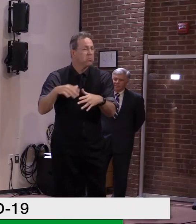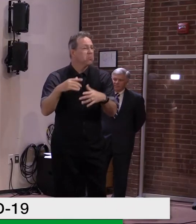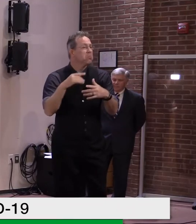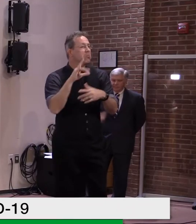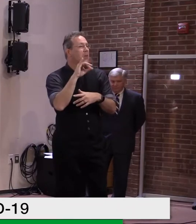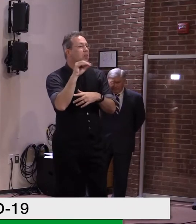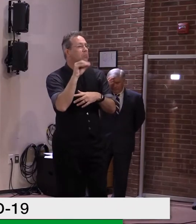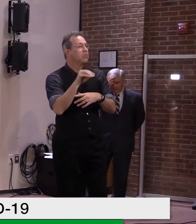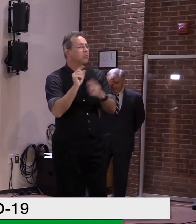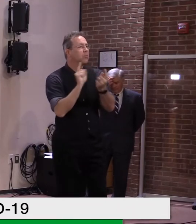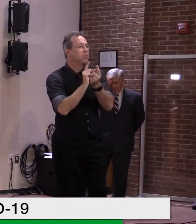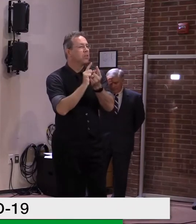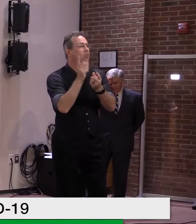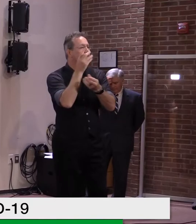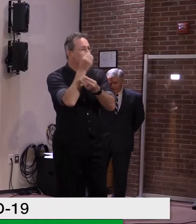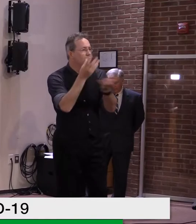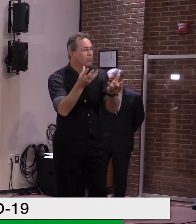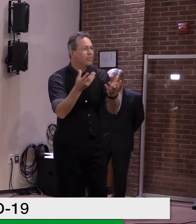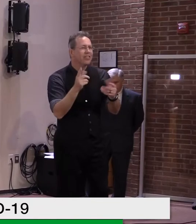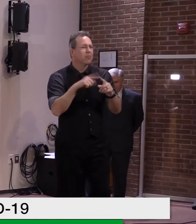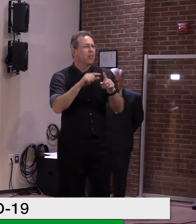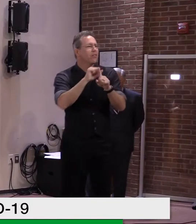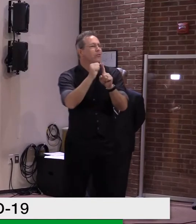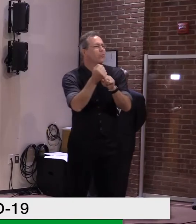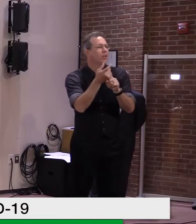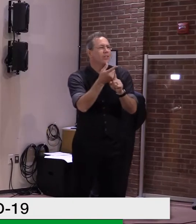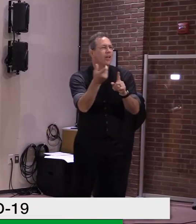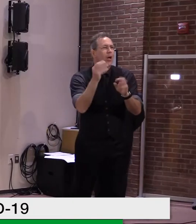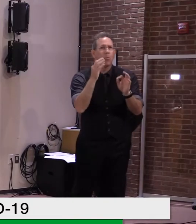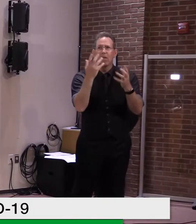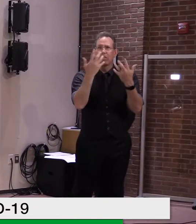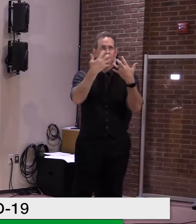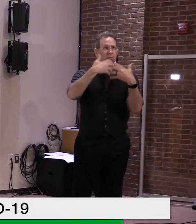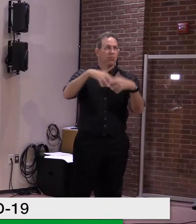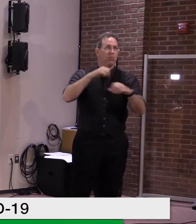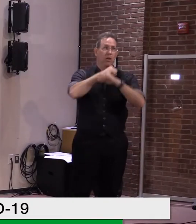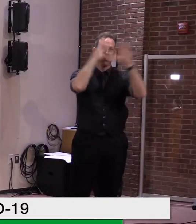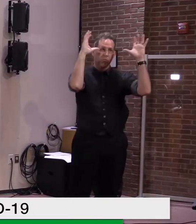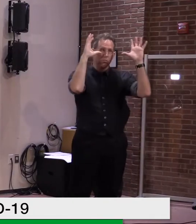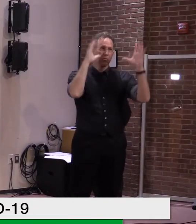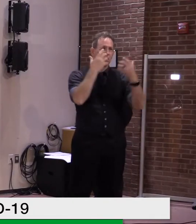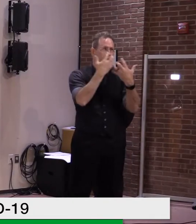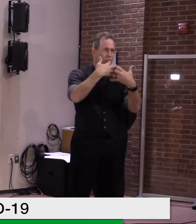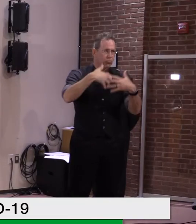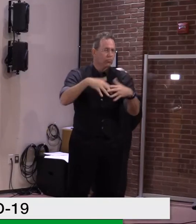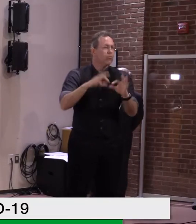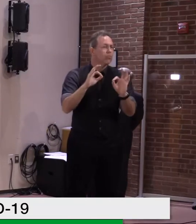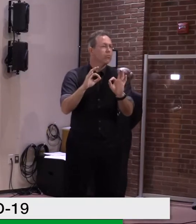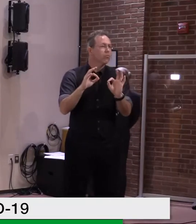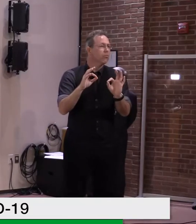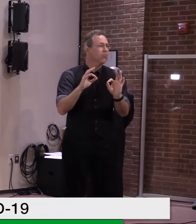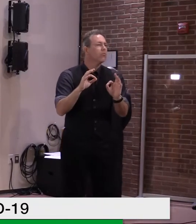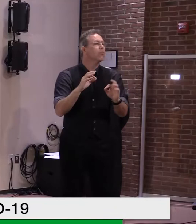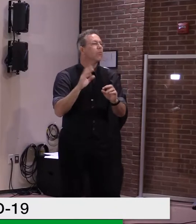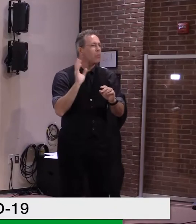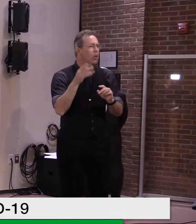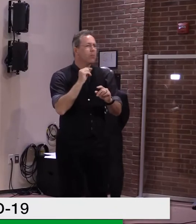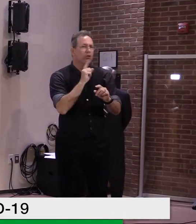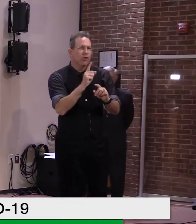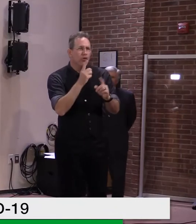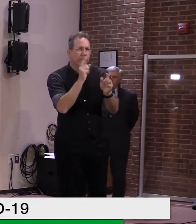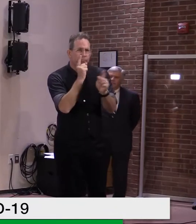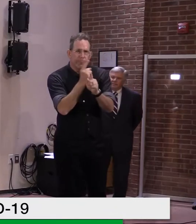situations. We contemplated everything. We have some workarounds. We want to make sure that we can still continue